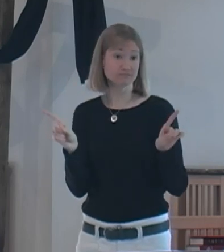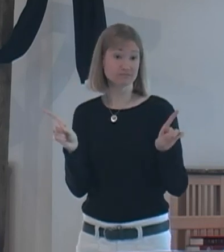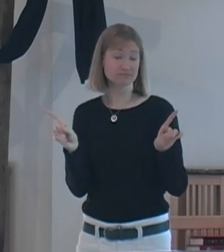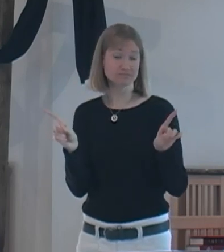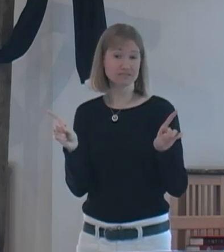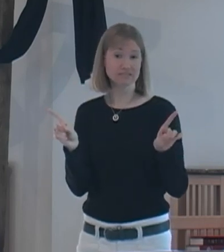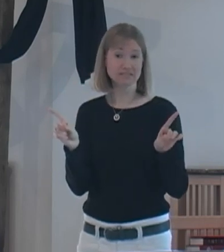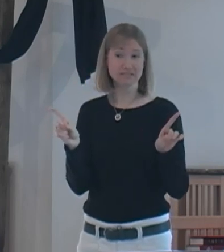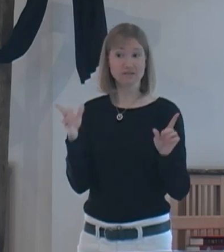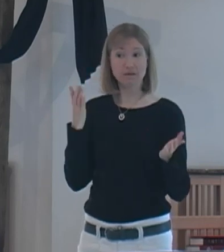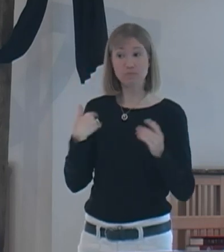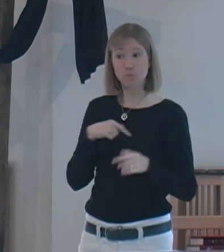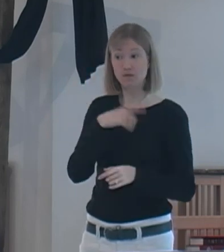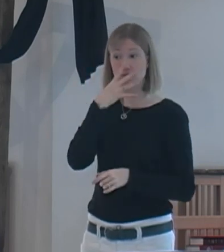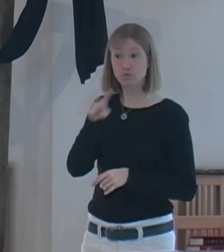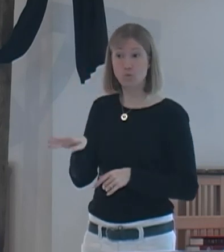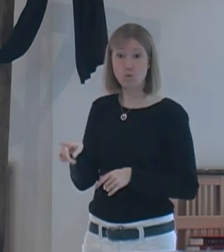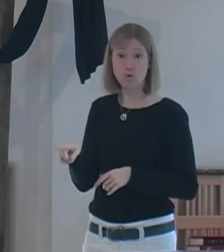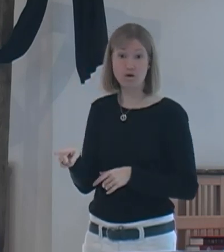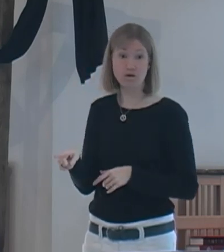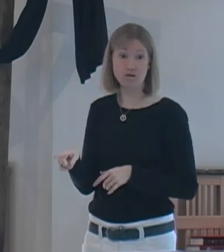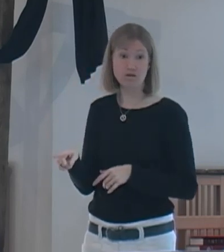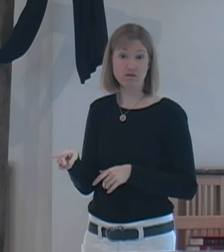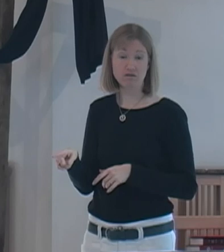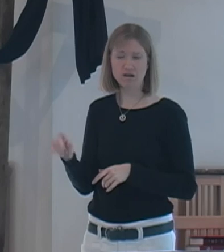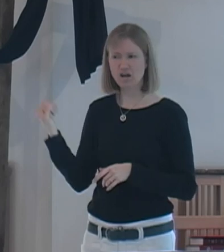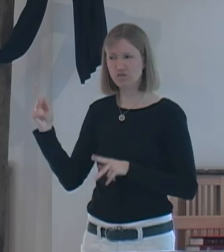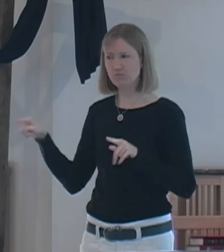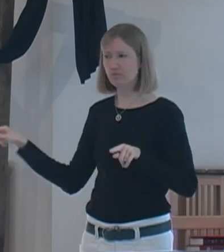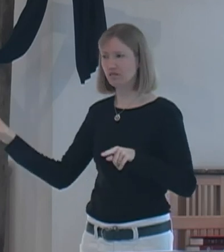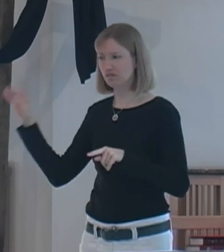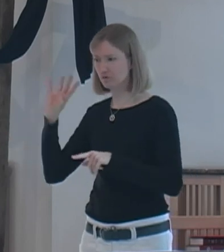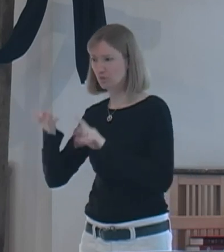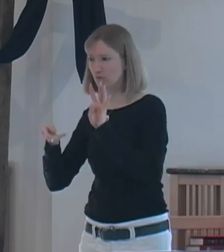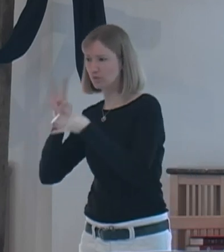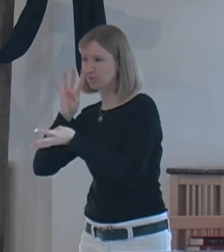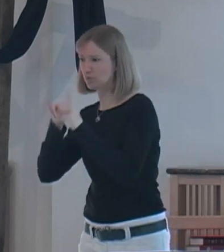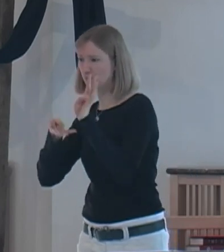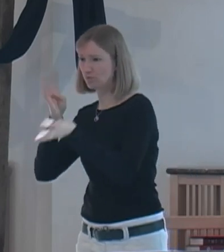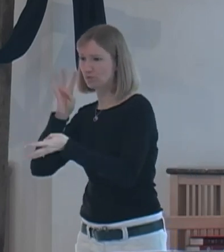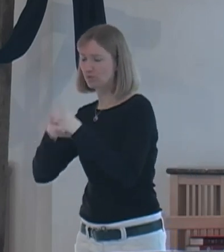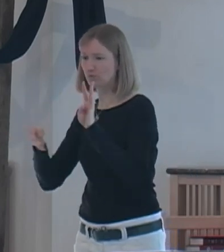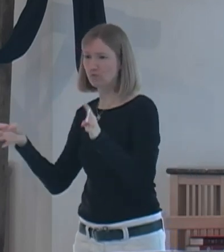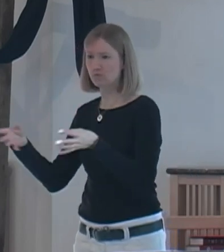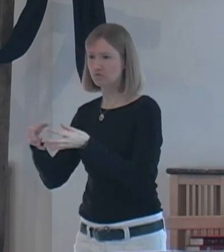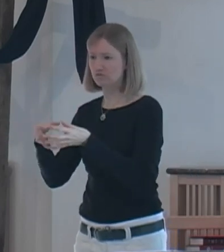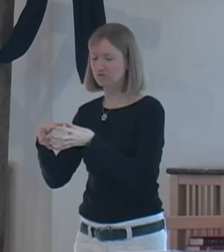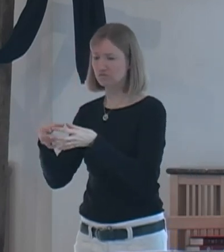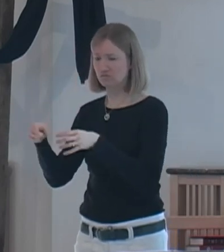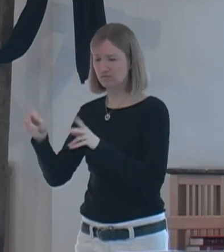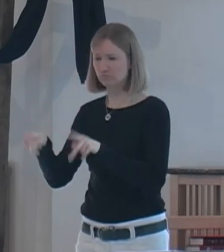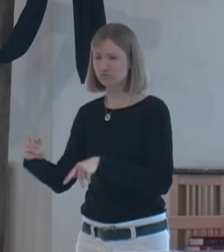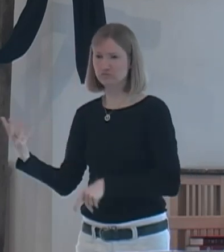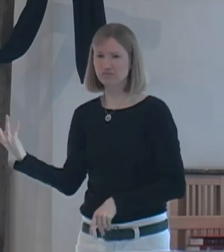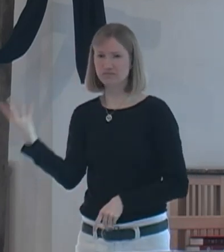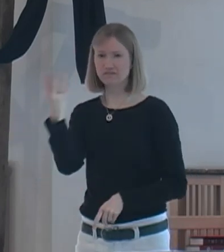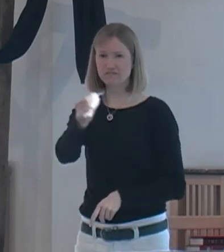to ignore them, and everybody else chooses to ignore them, when they leave this place feeling like they have